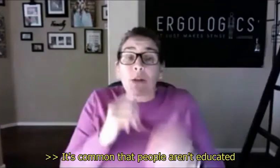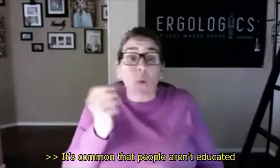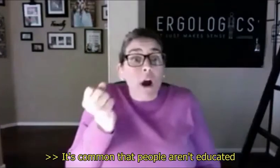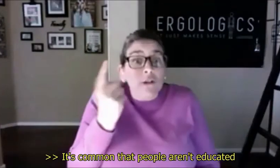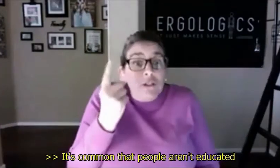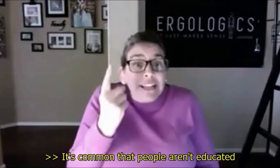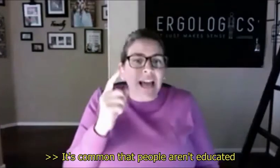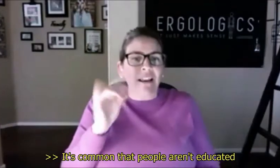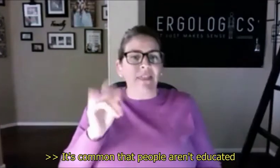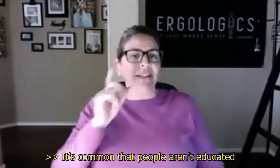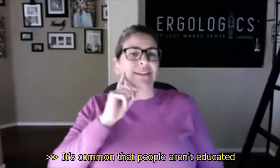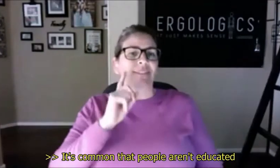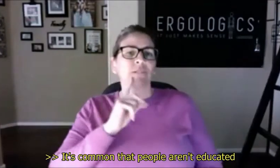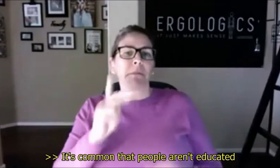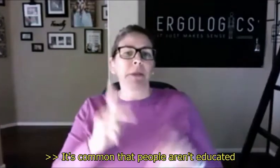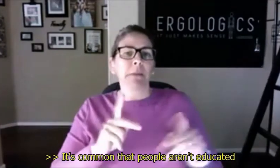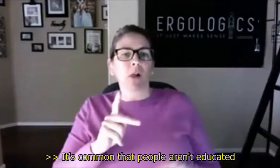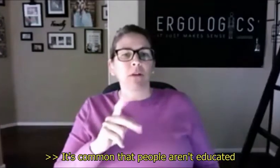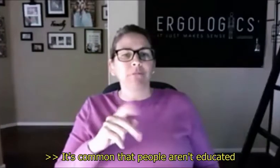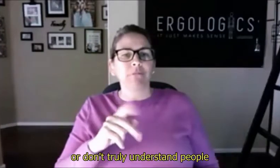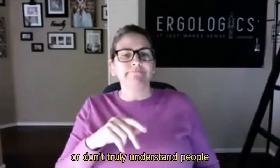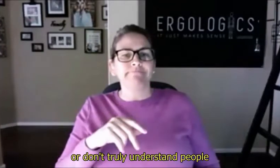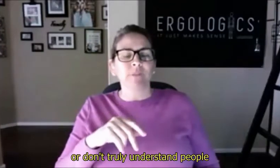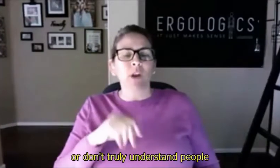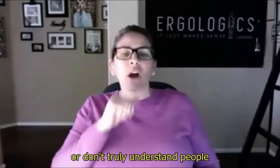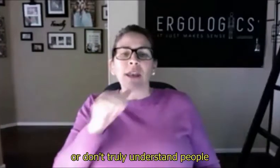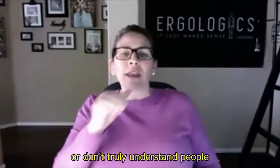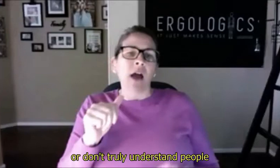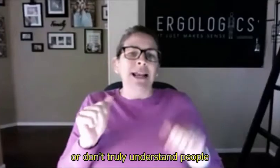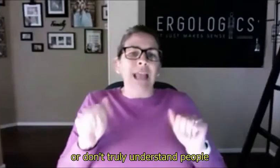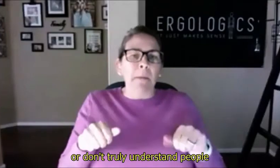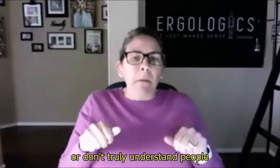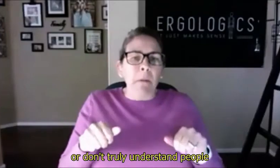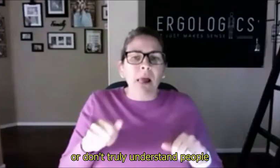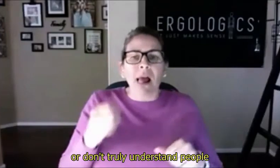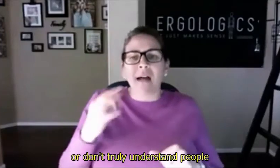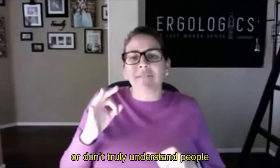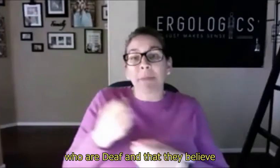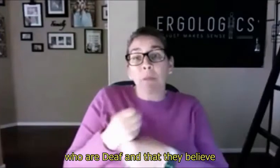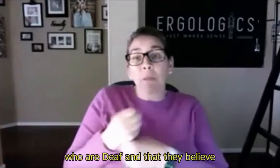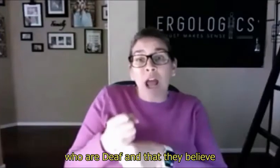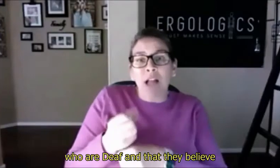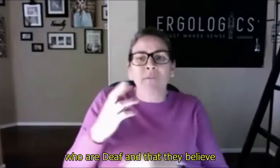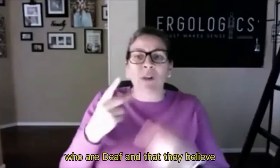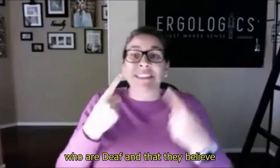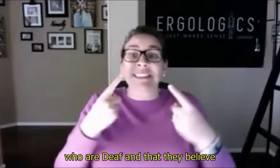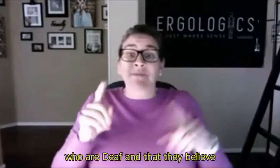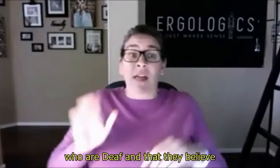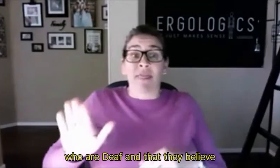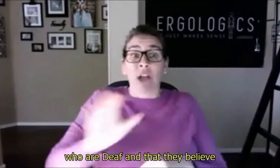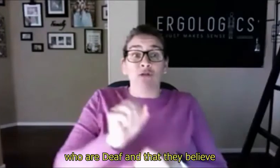It's common that people aren't educated or don't truly understand people who are deaf,